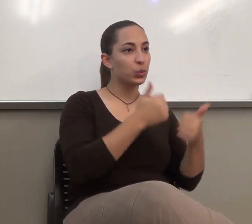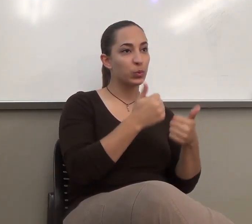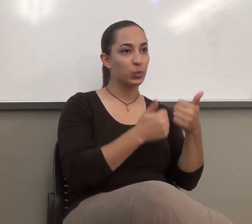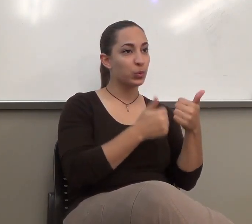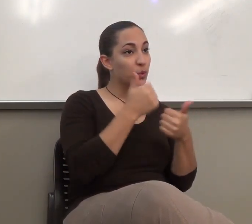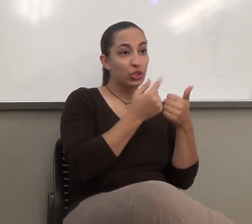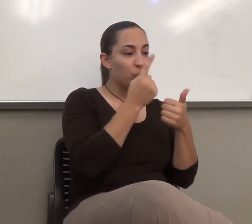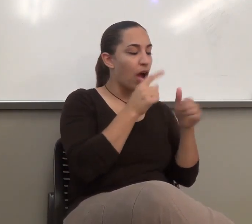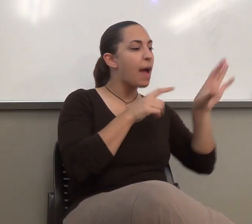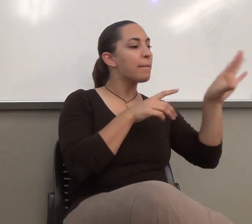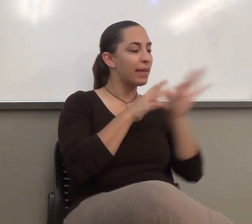with